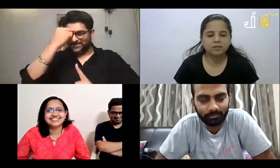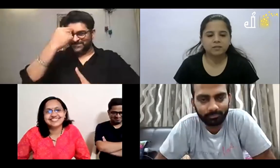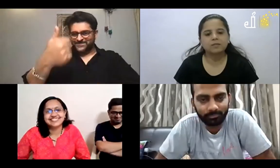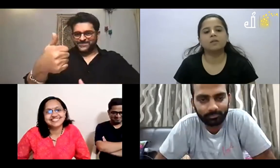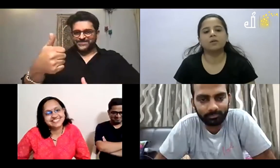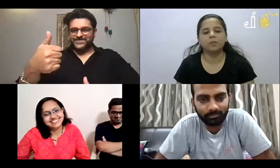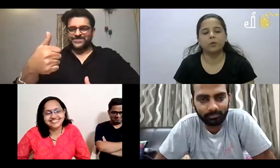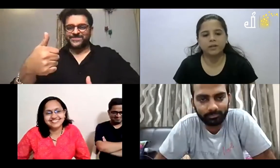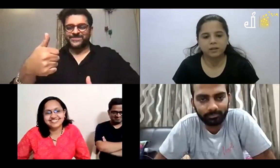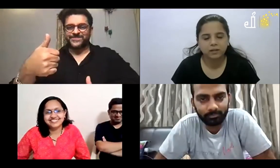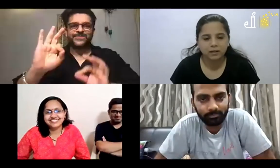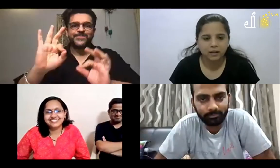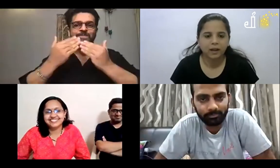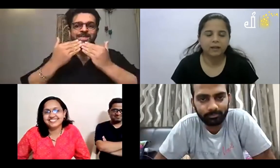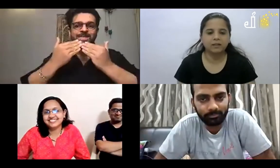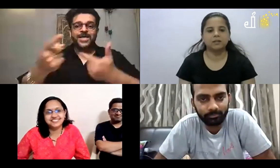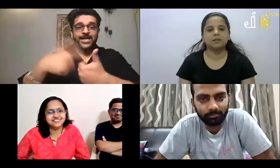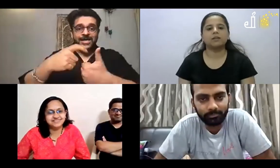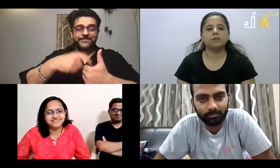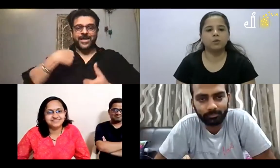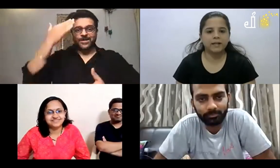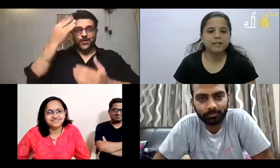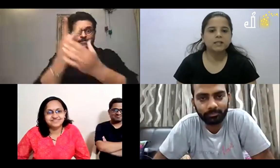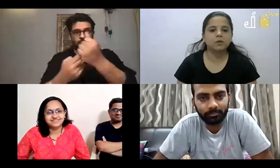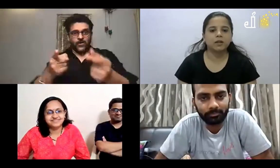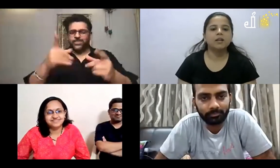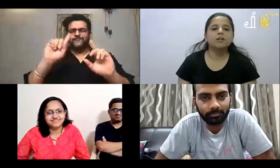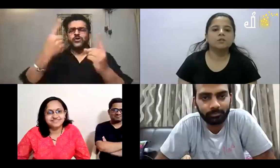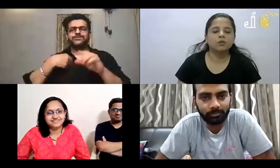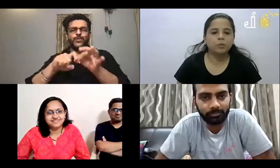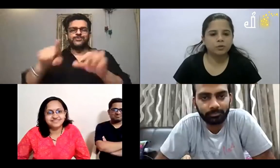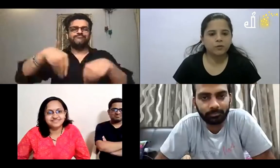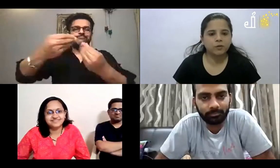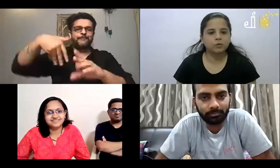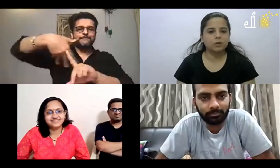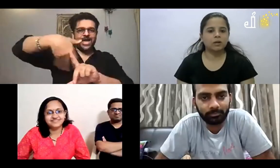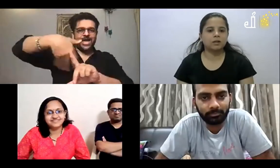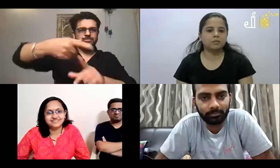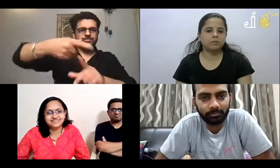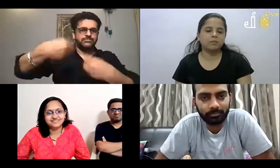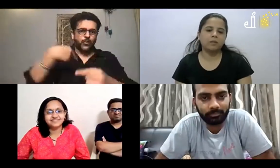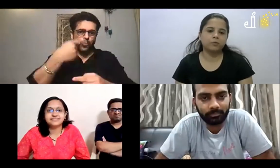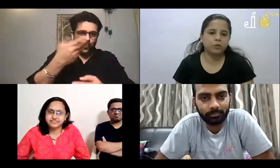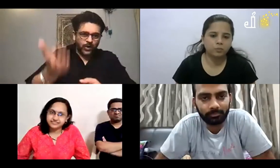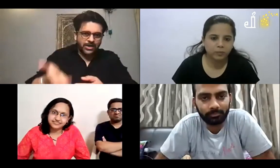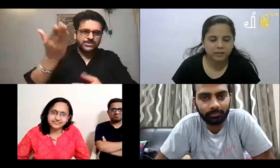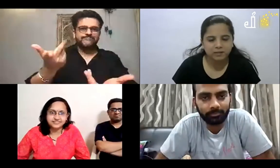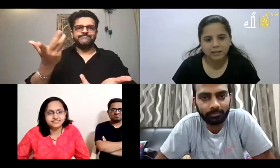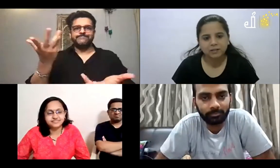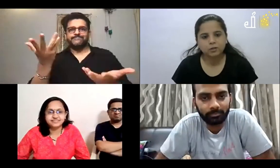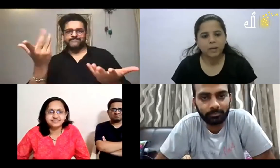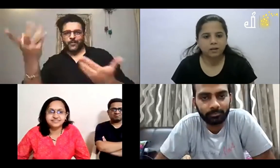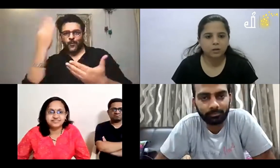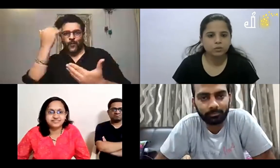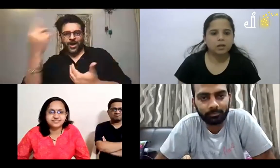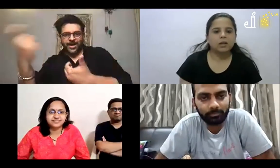PN. Okay, pointing at the forehead. So, both of you, could you please tell